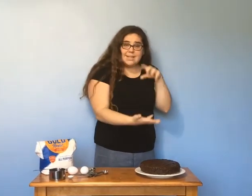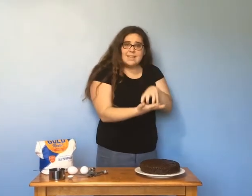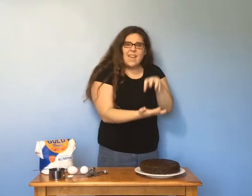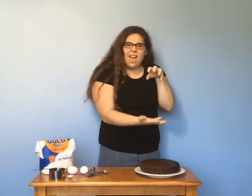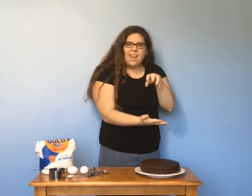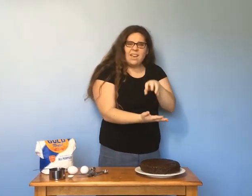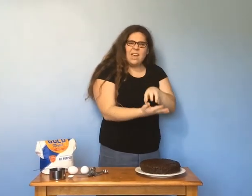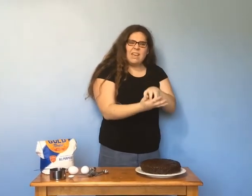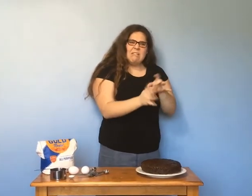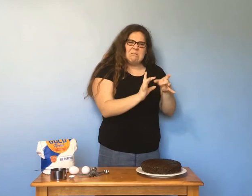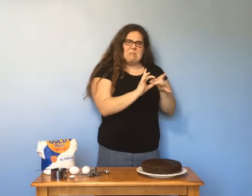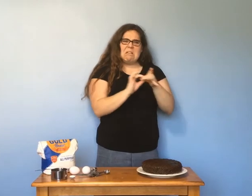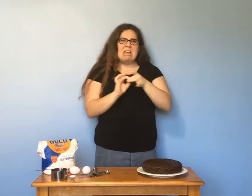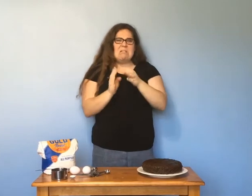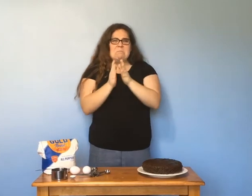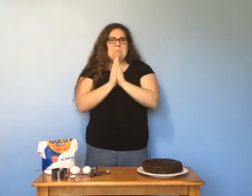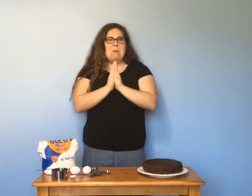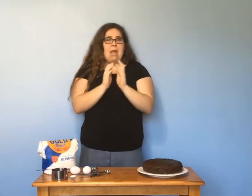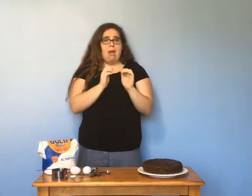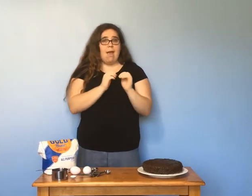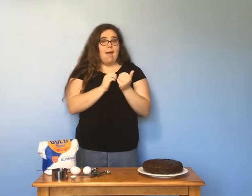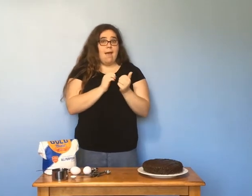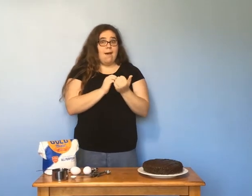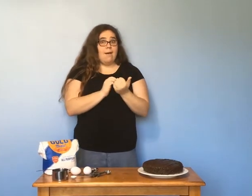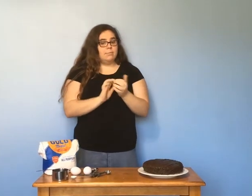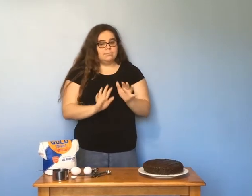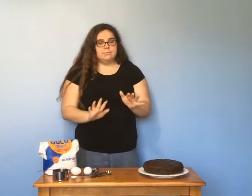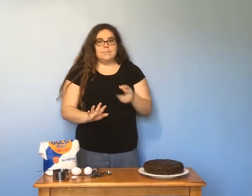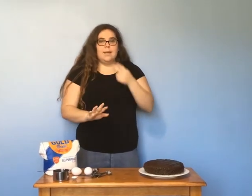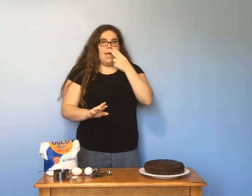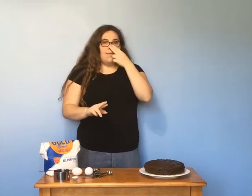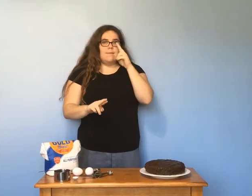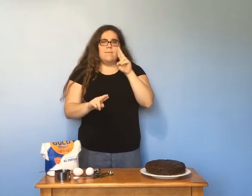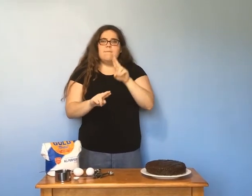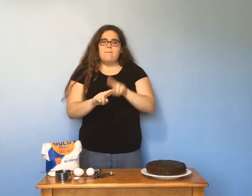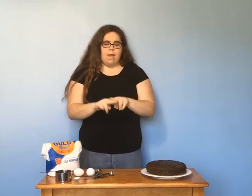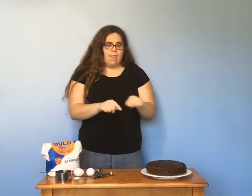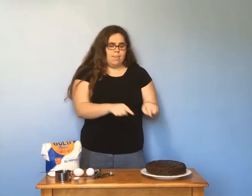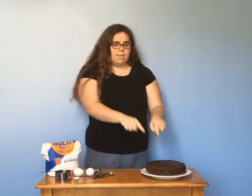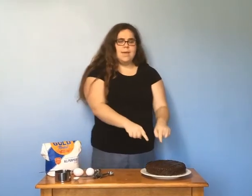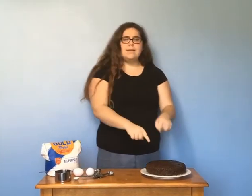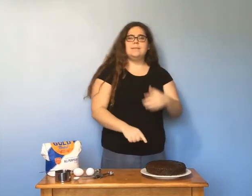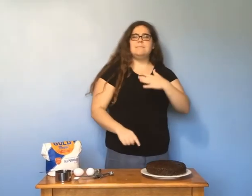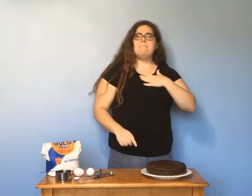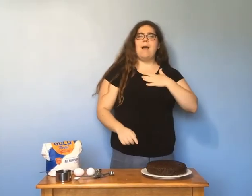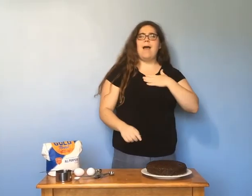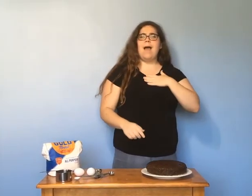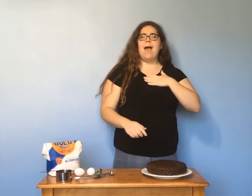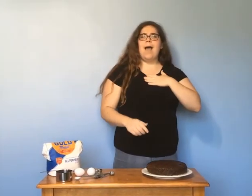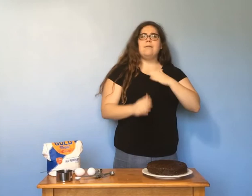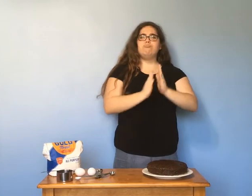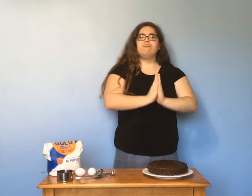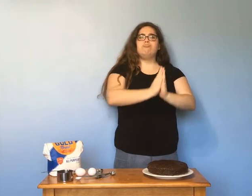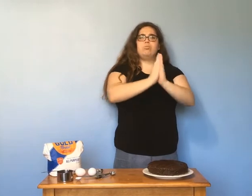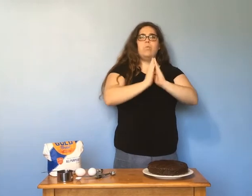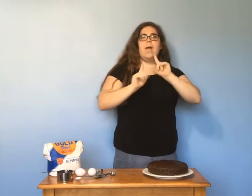prayer. And you might think, why do you have a cake here? And how is that going to relate to prayer? But I have this really, really